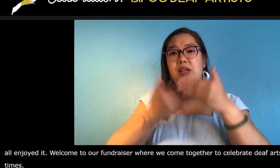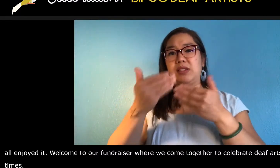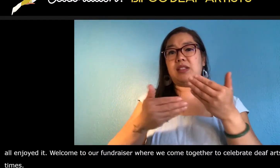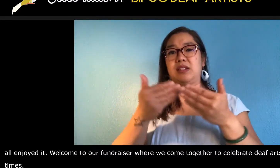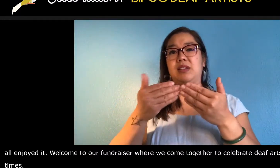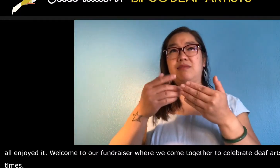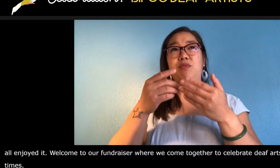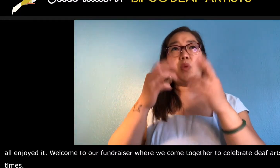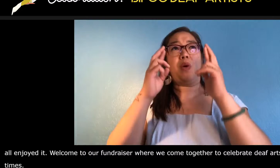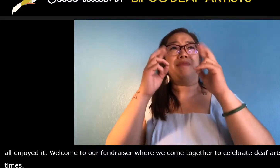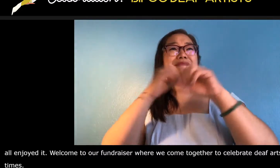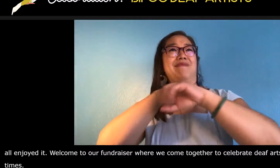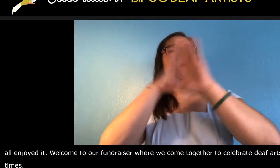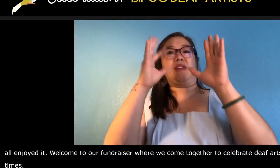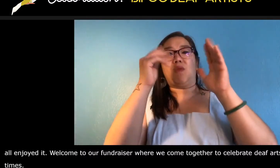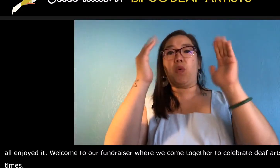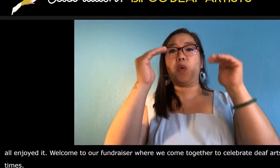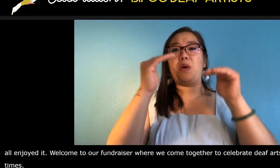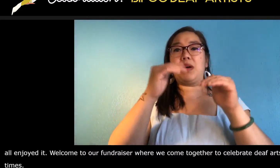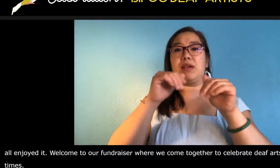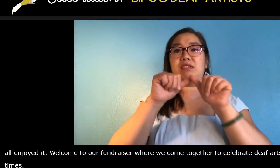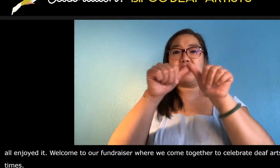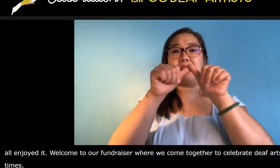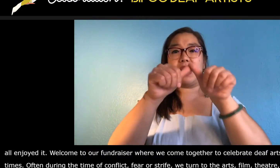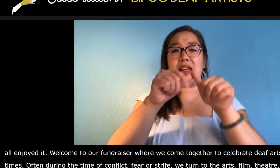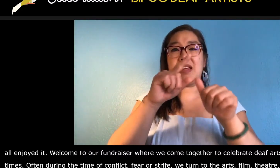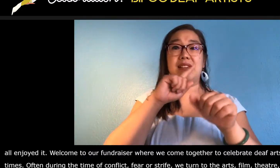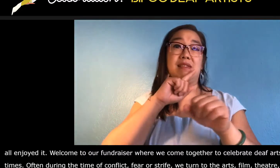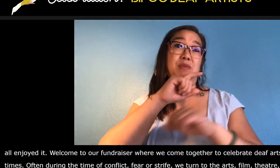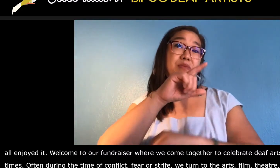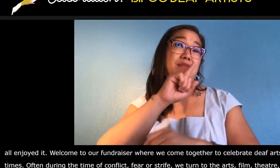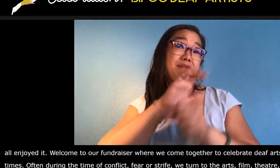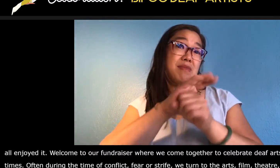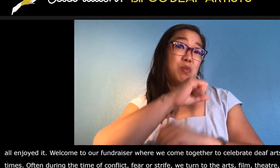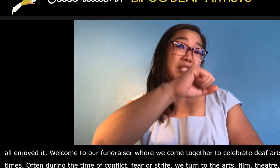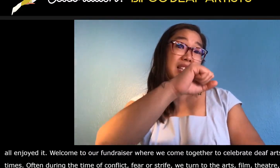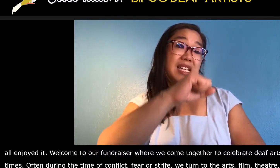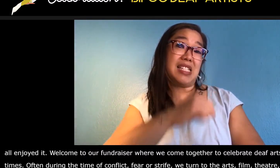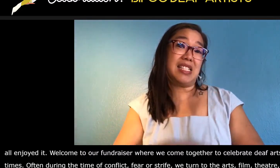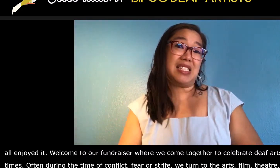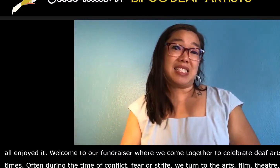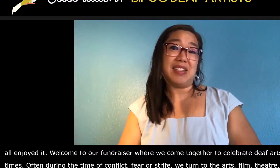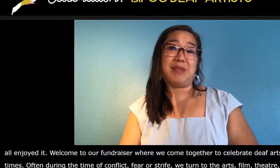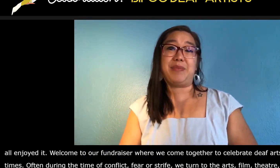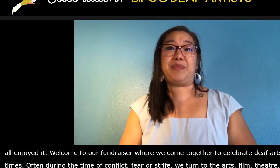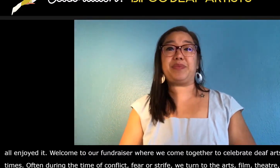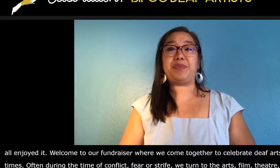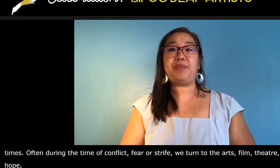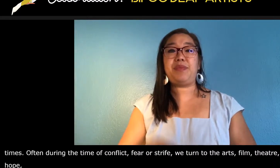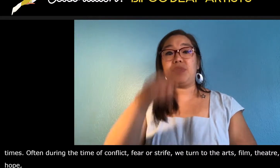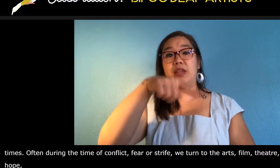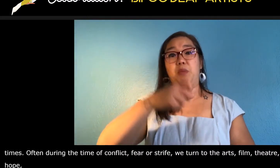theater, art, culture, as a form of hope, resilience, and resistance.